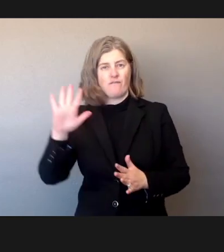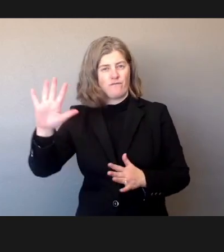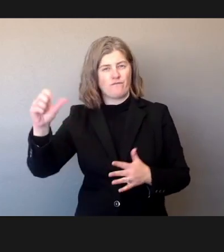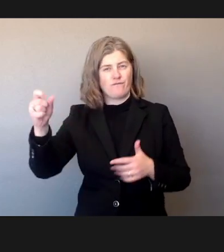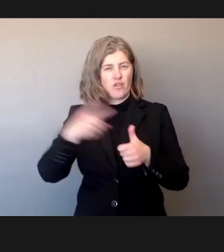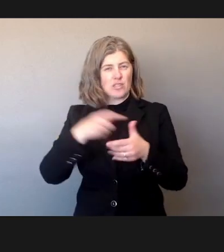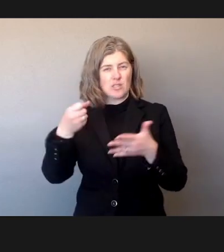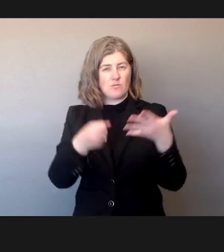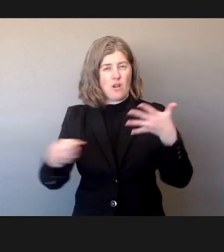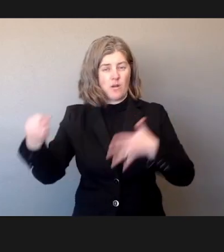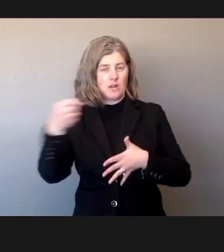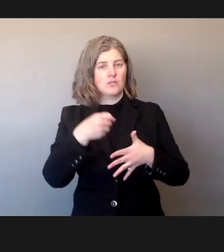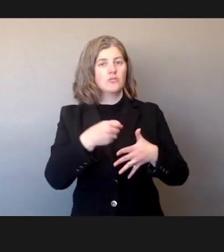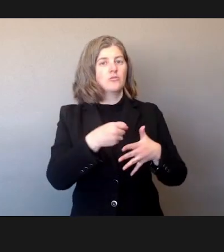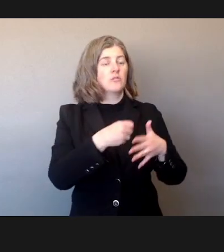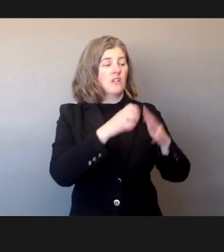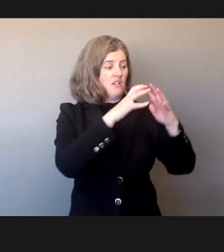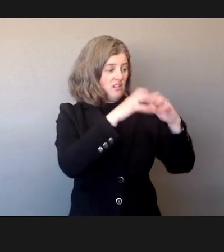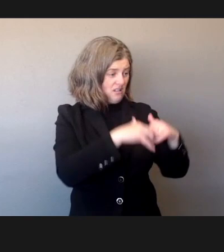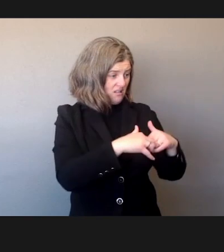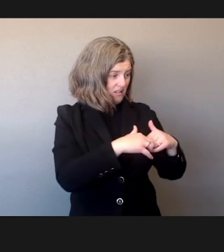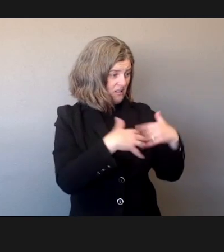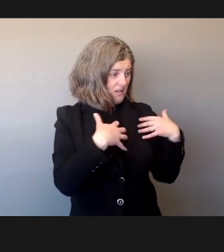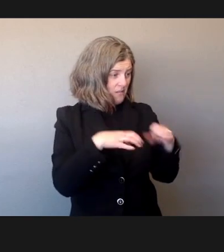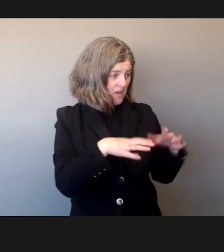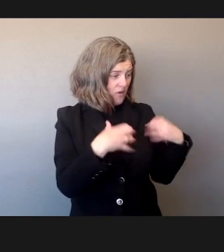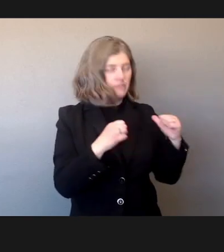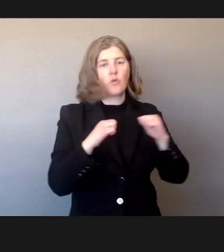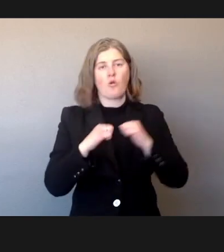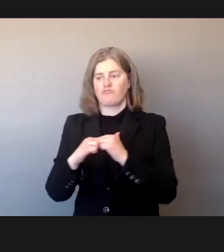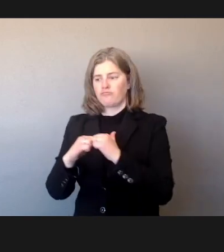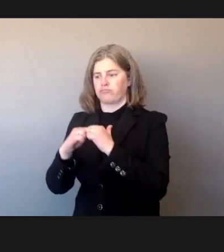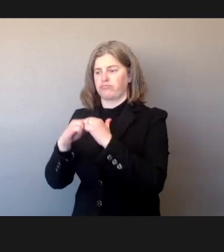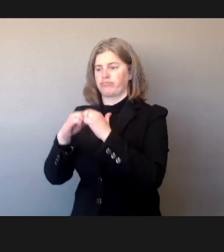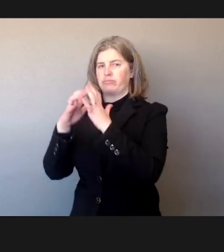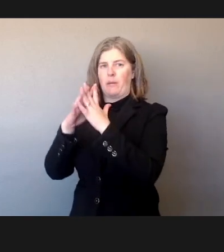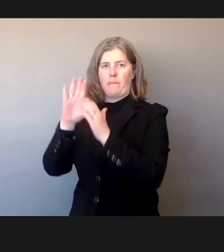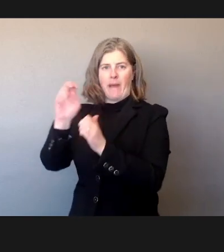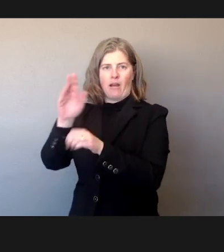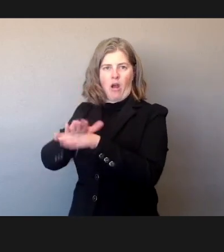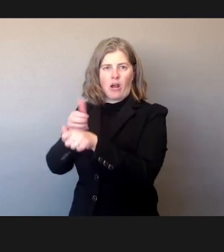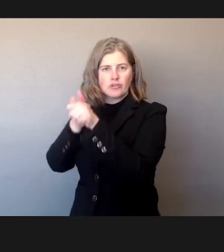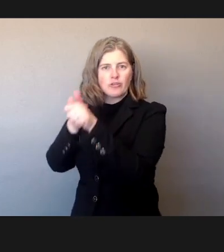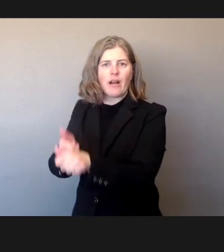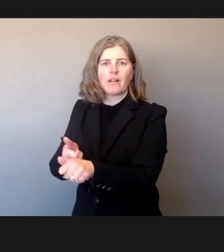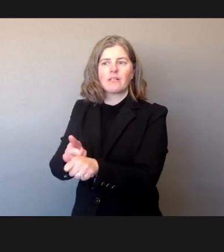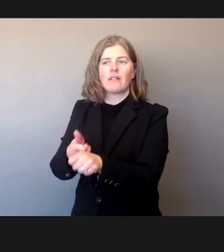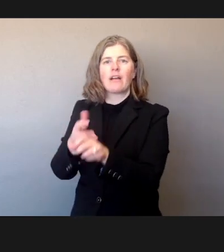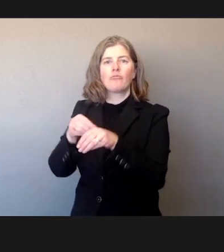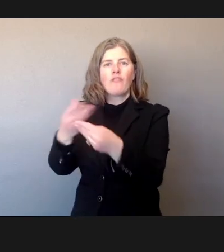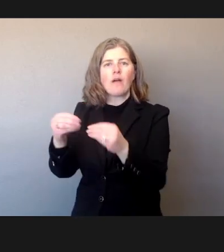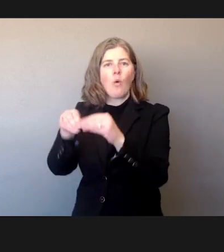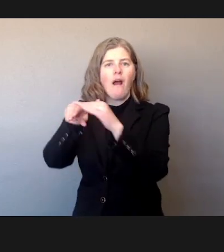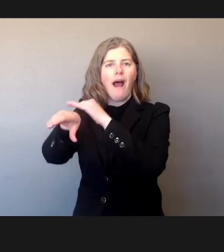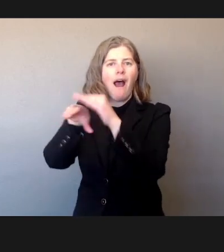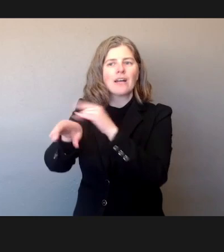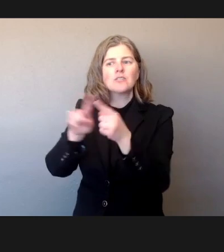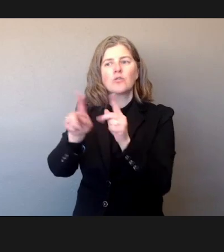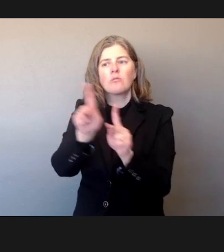was rebuild behavioral health, get us back on track, get more access for people